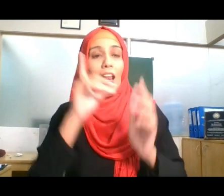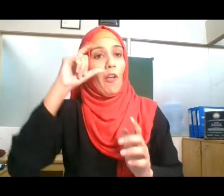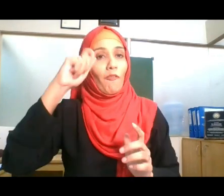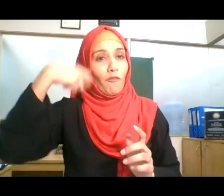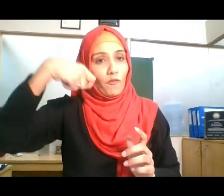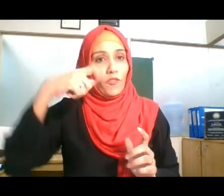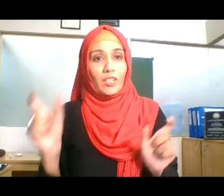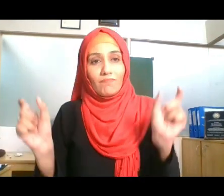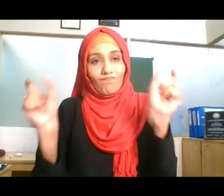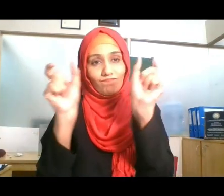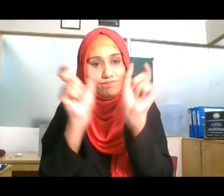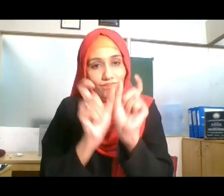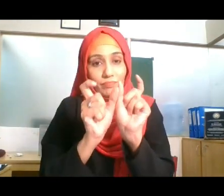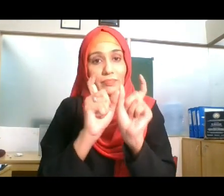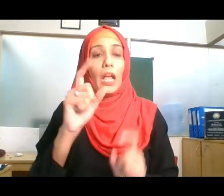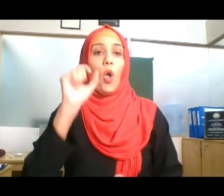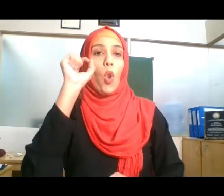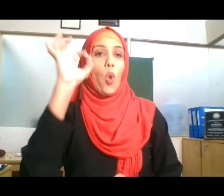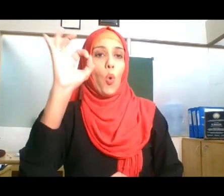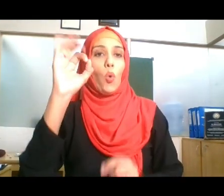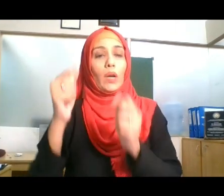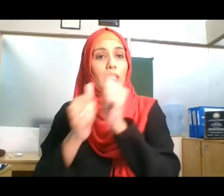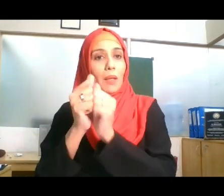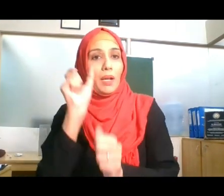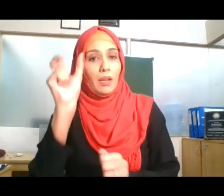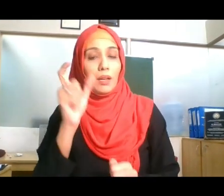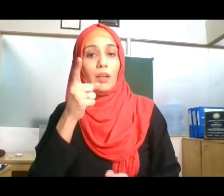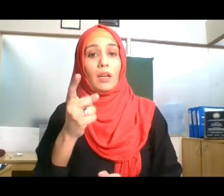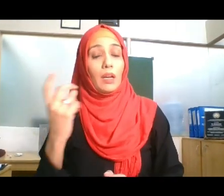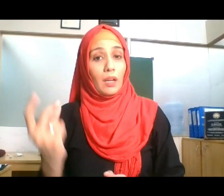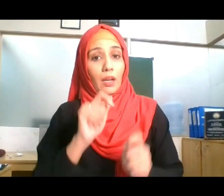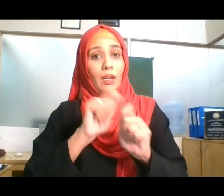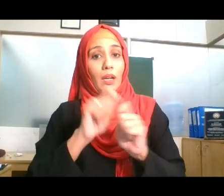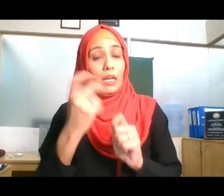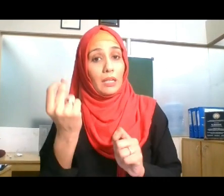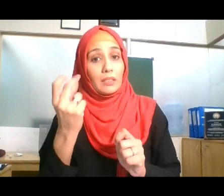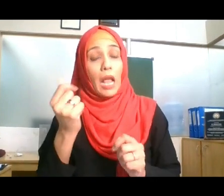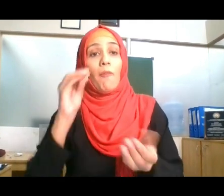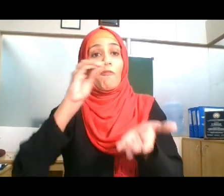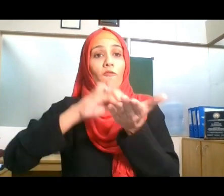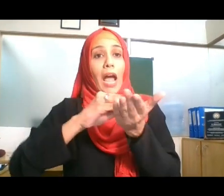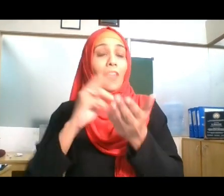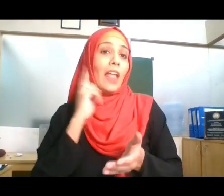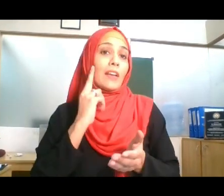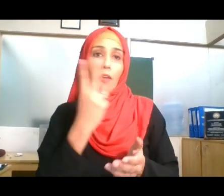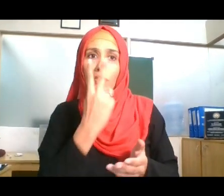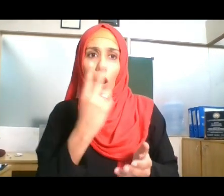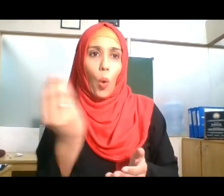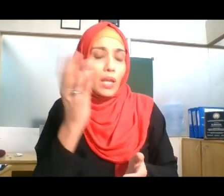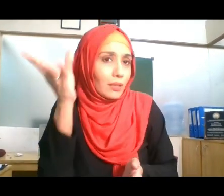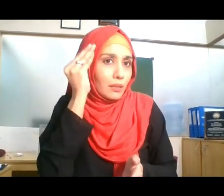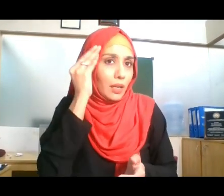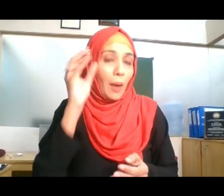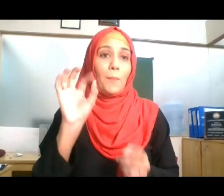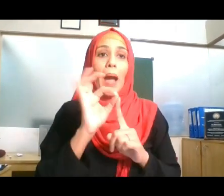along with a local voiceover. And this will immediately make all this content accessible to the deaf community